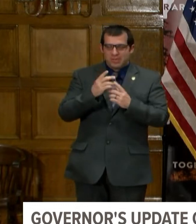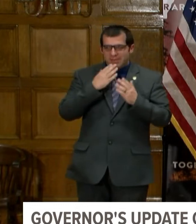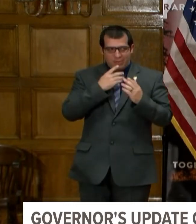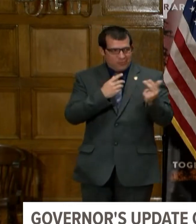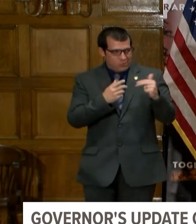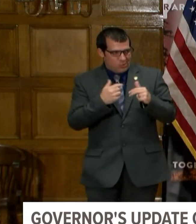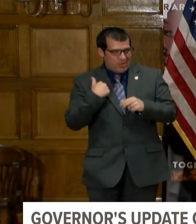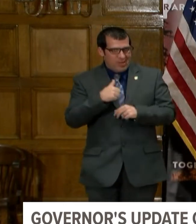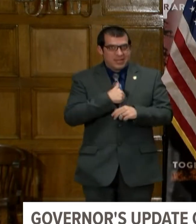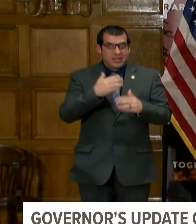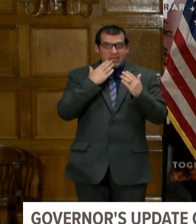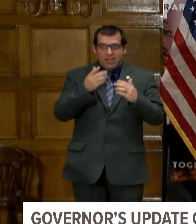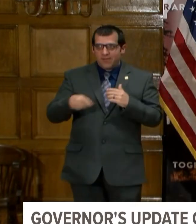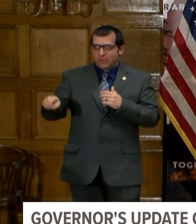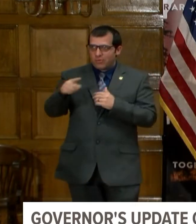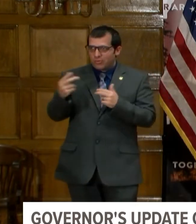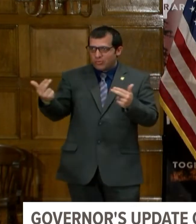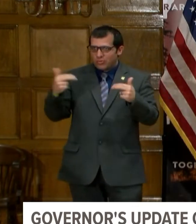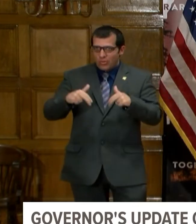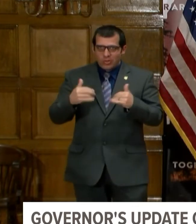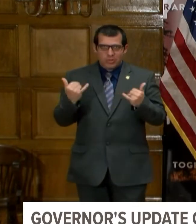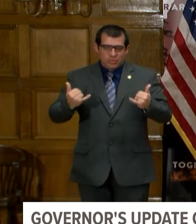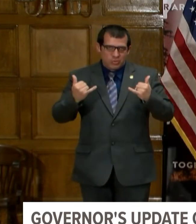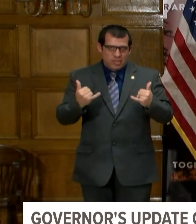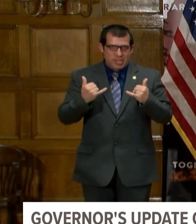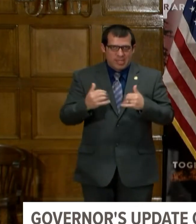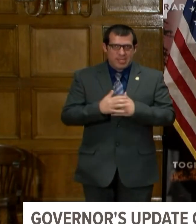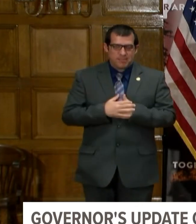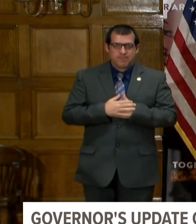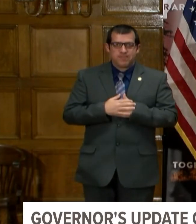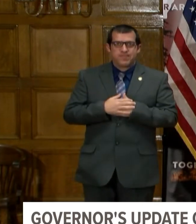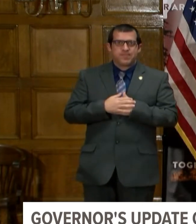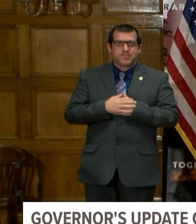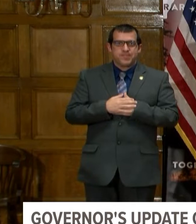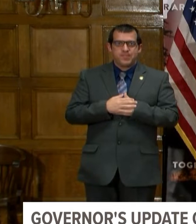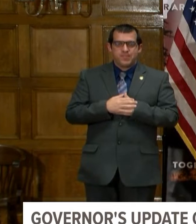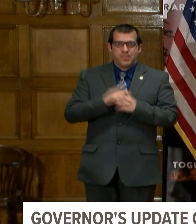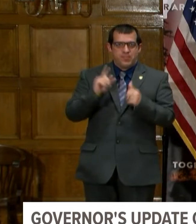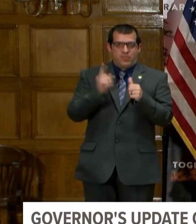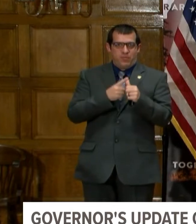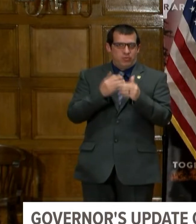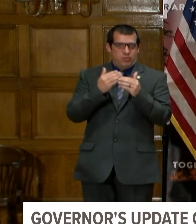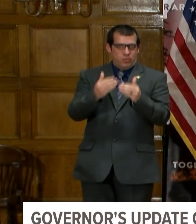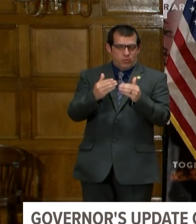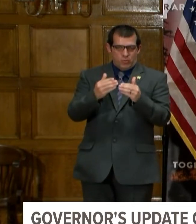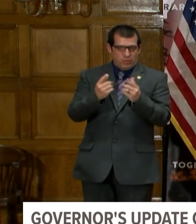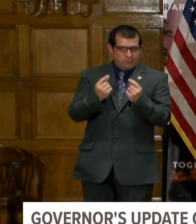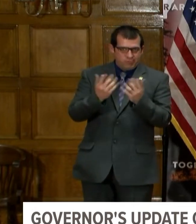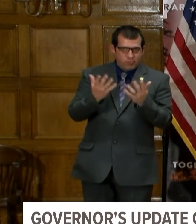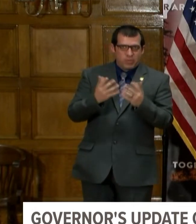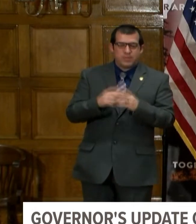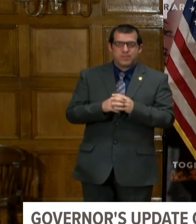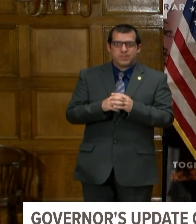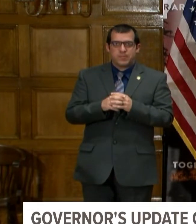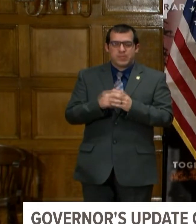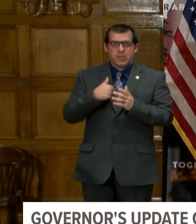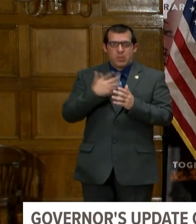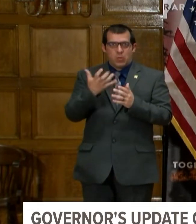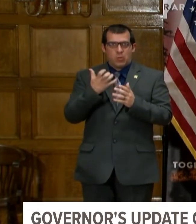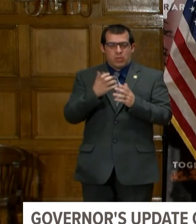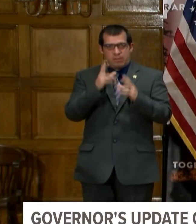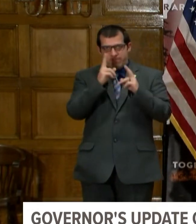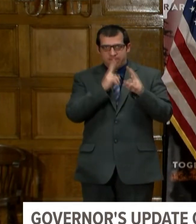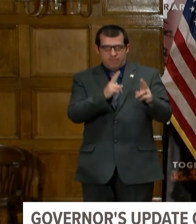us. Thank you for joining me today. Let me first start by paying tribute